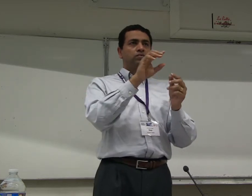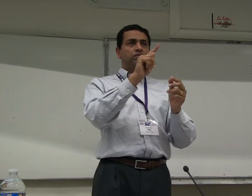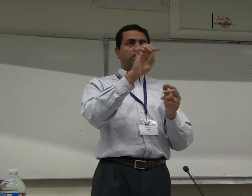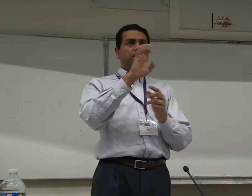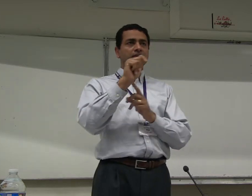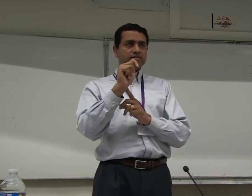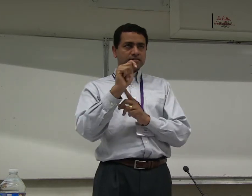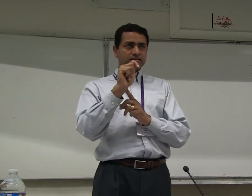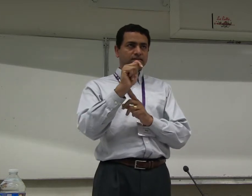a